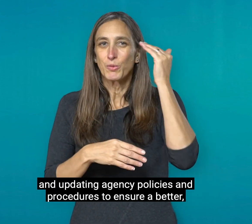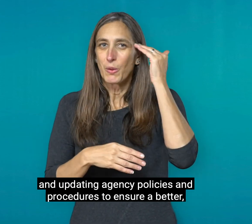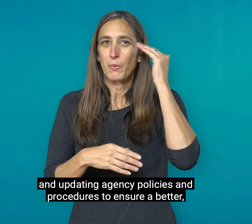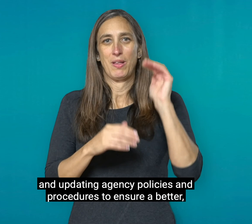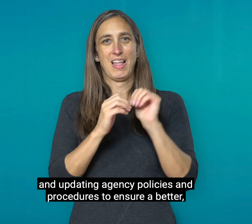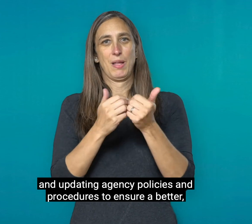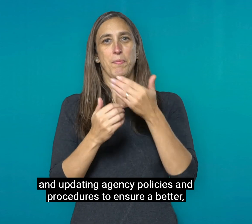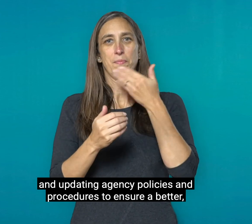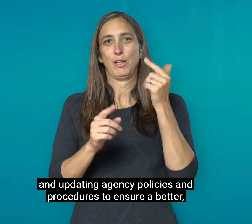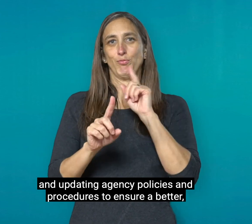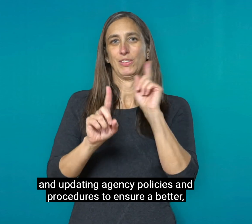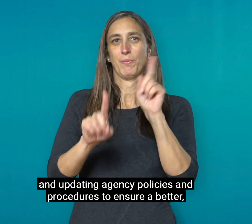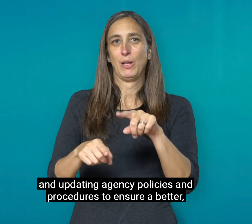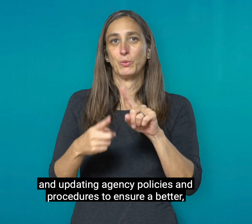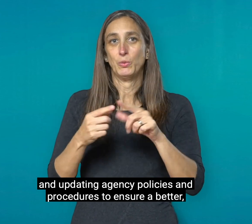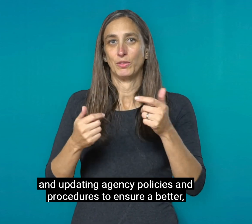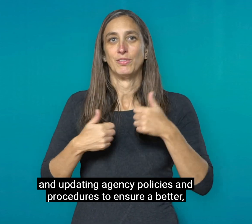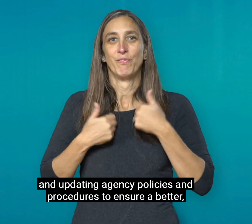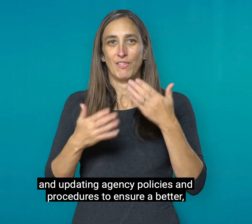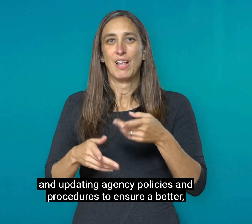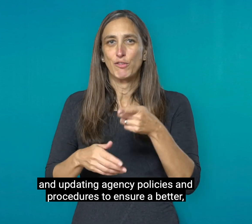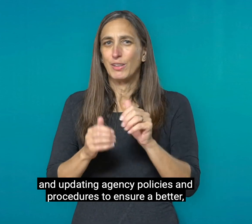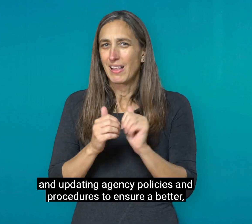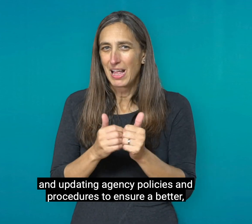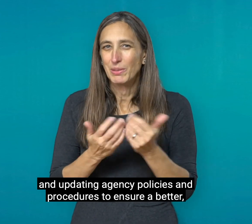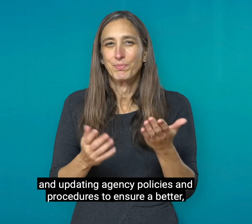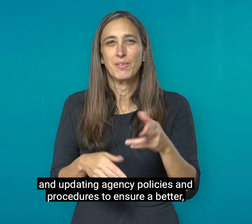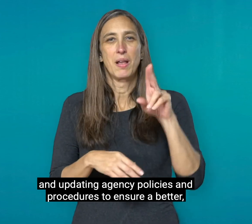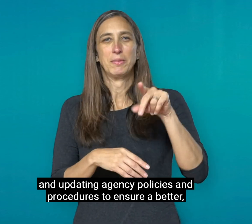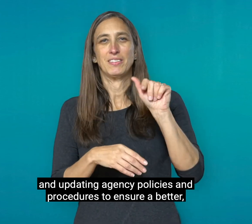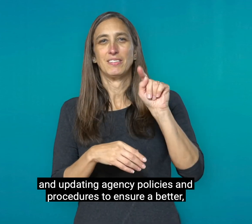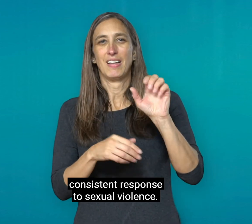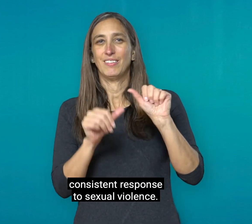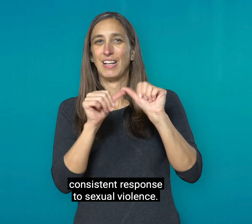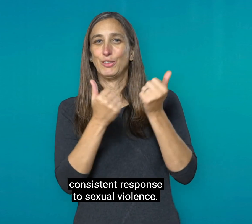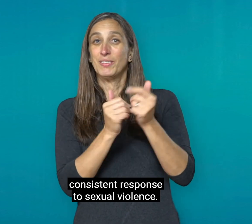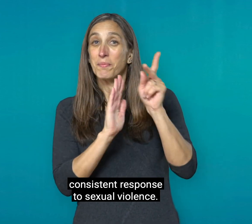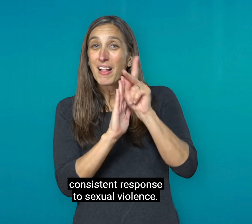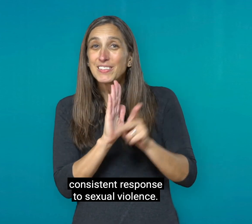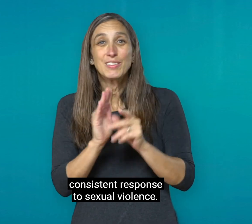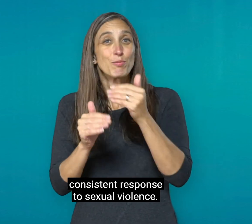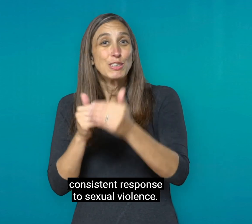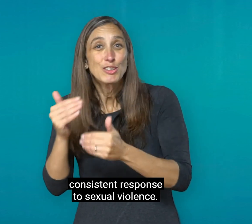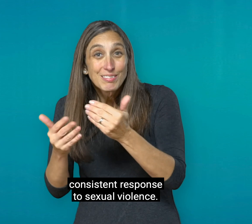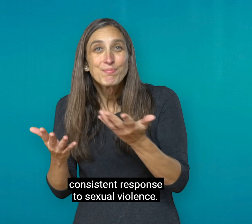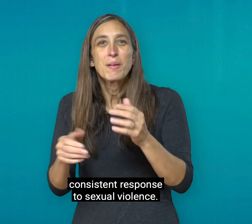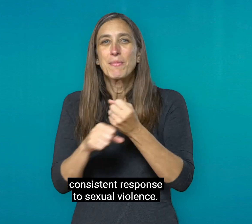and updating agency policies and procedures to ensure a consistent, better response to sexual violence.